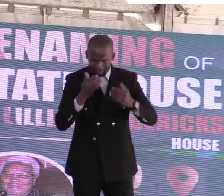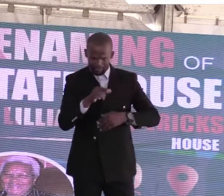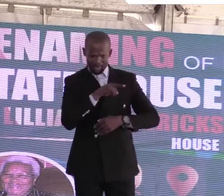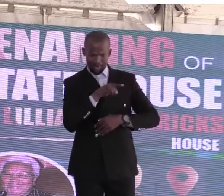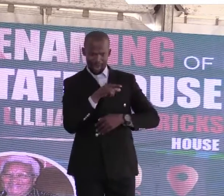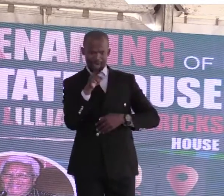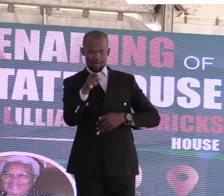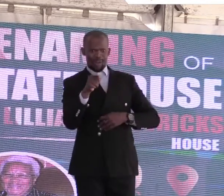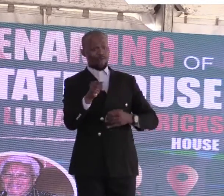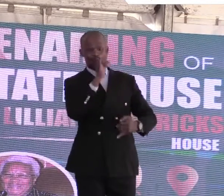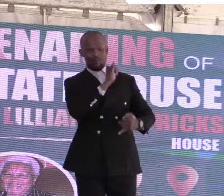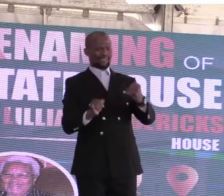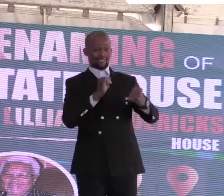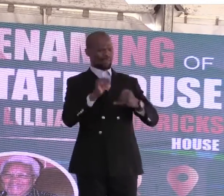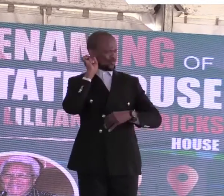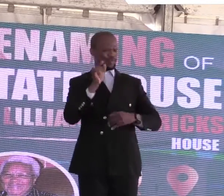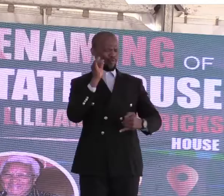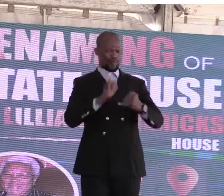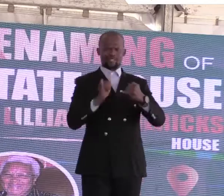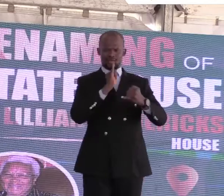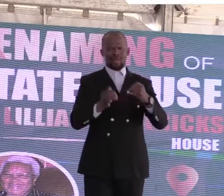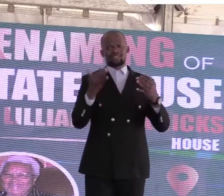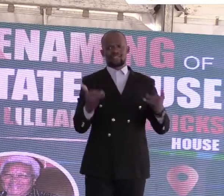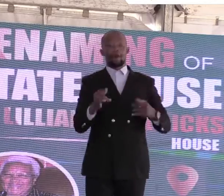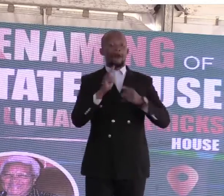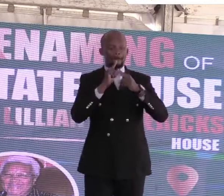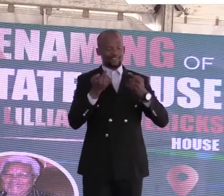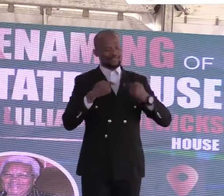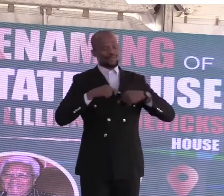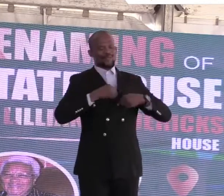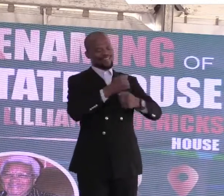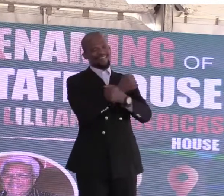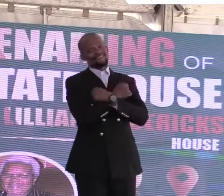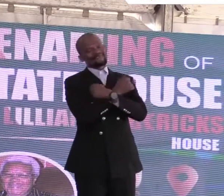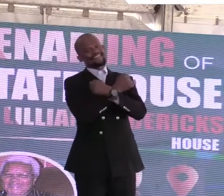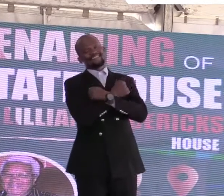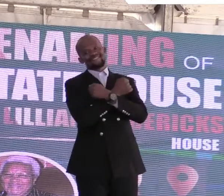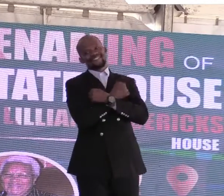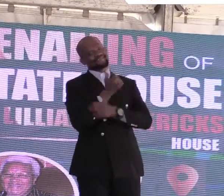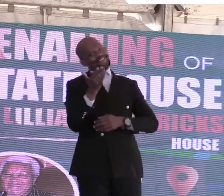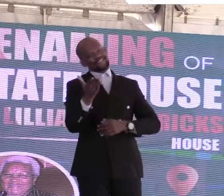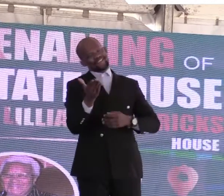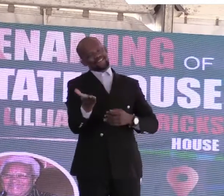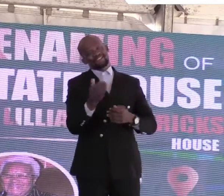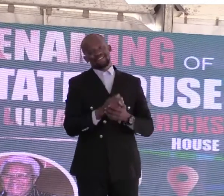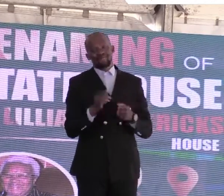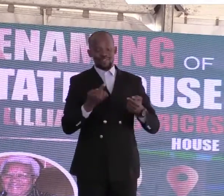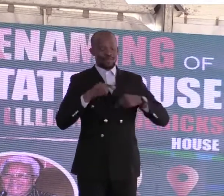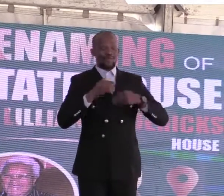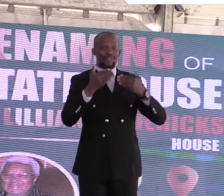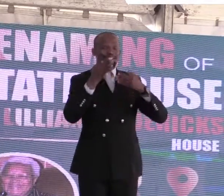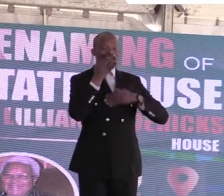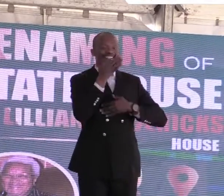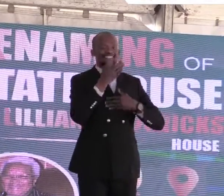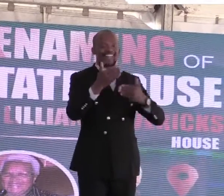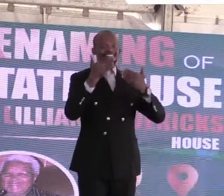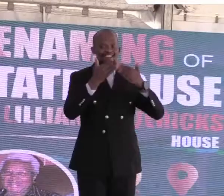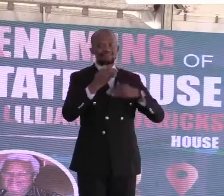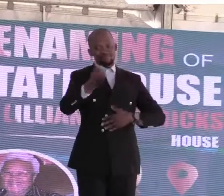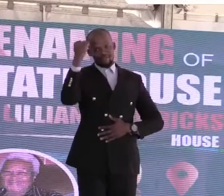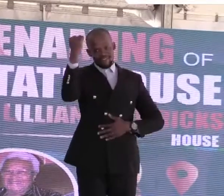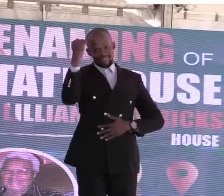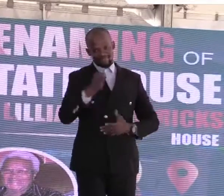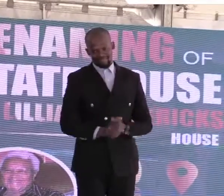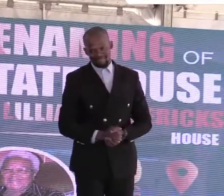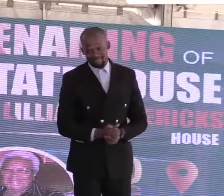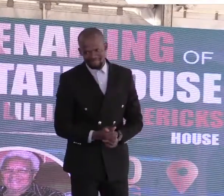I'm sure she's worse to be cheeky now, but we love her. We really love her. We say thank you.